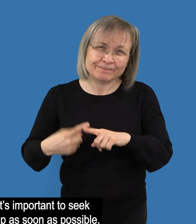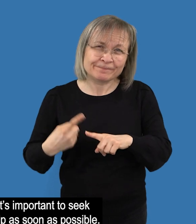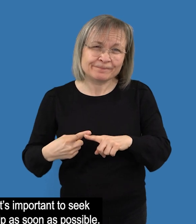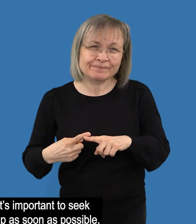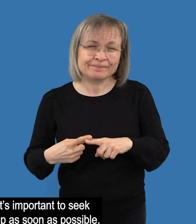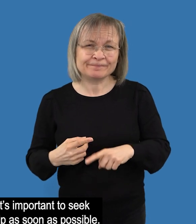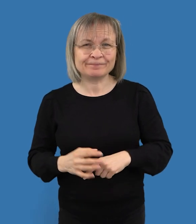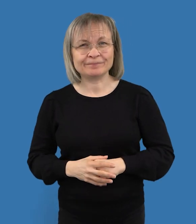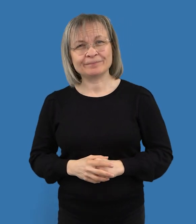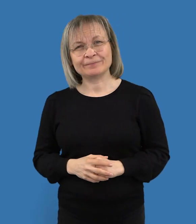possible.